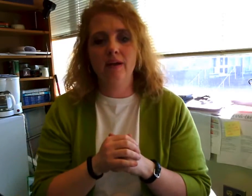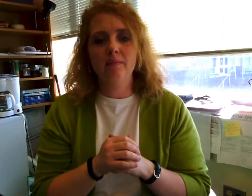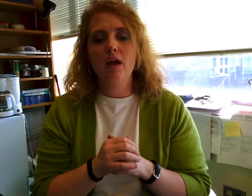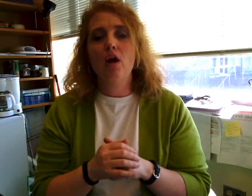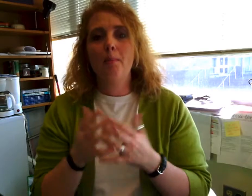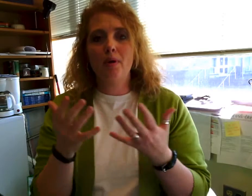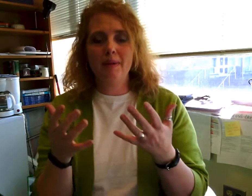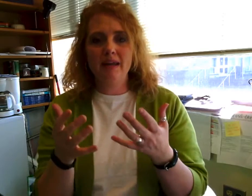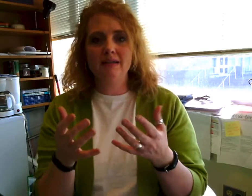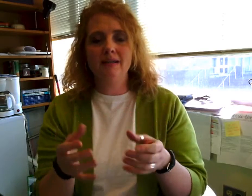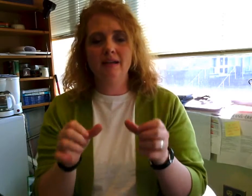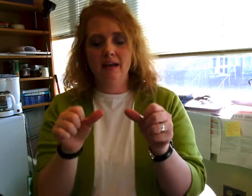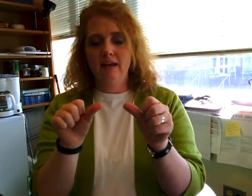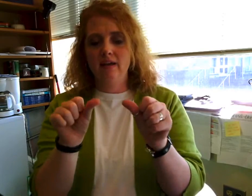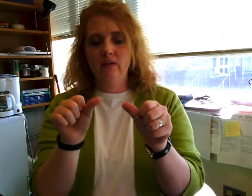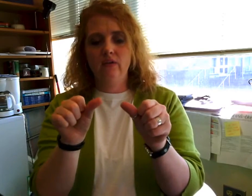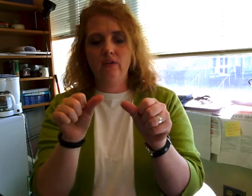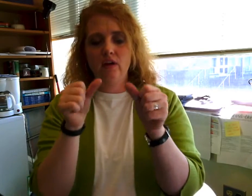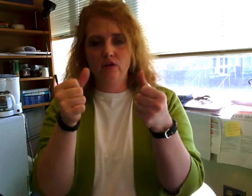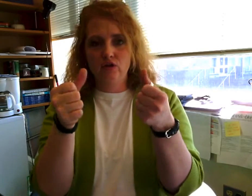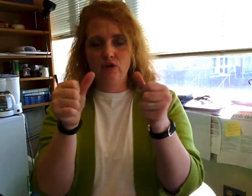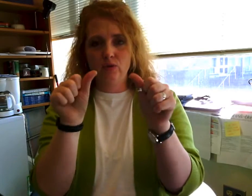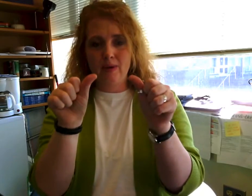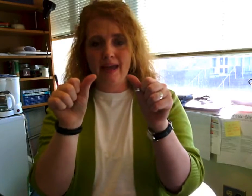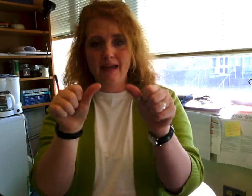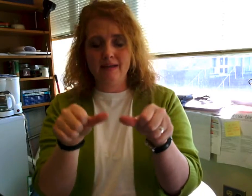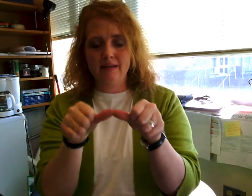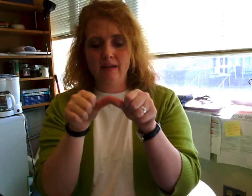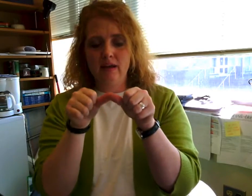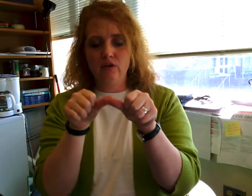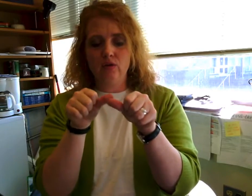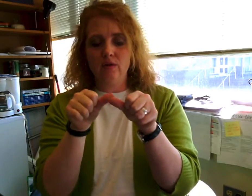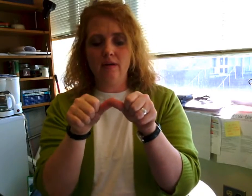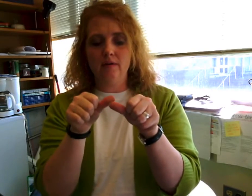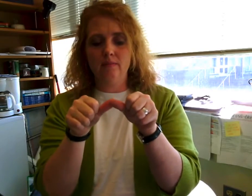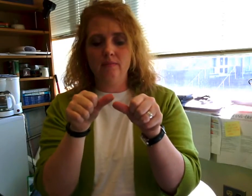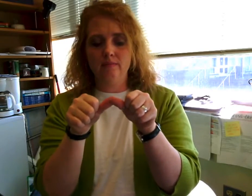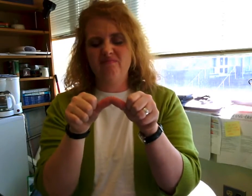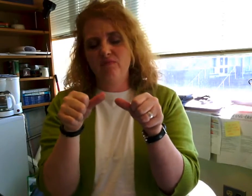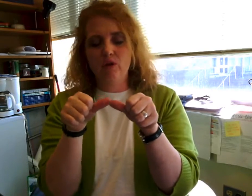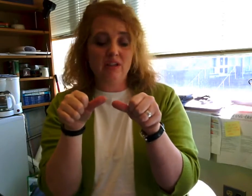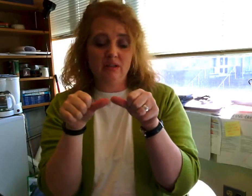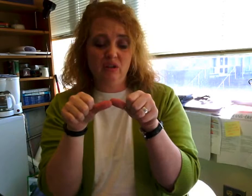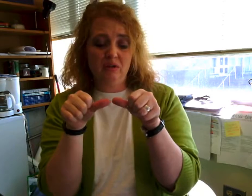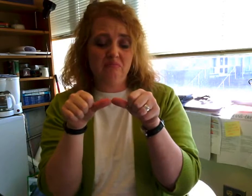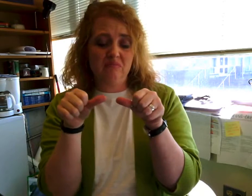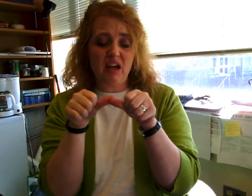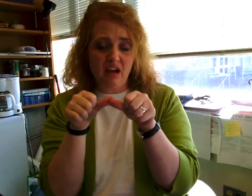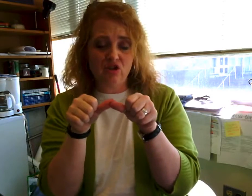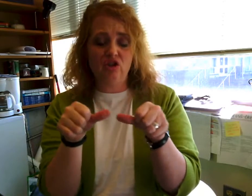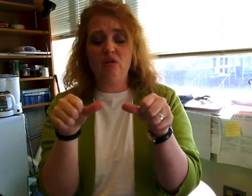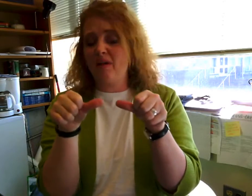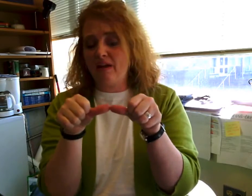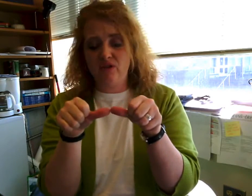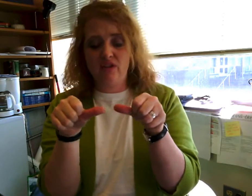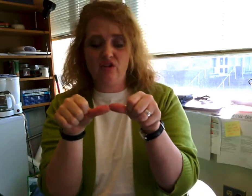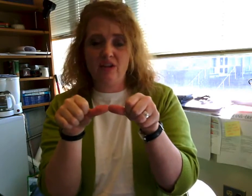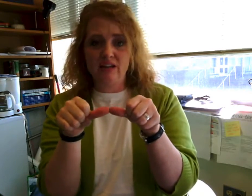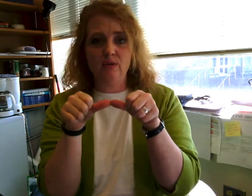Okay, permanent is 2 A's, and you can touch. You don't have to touch next